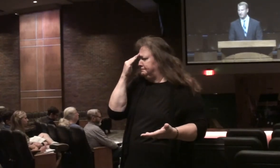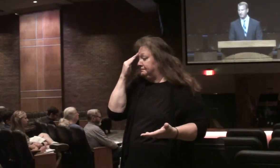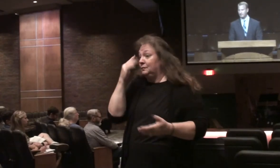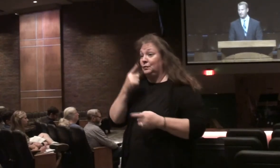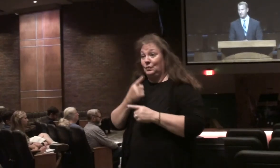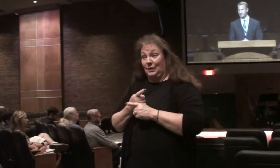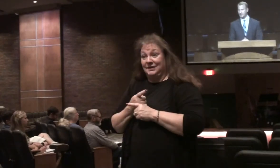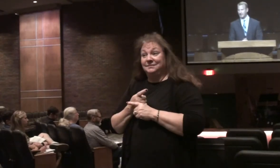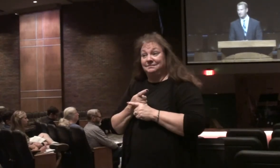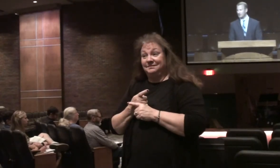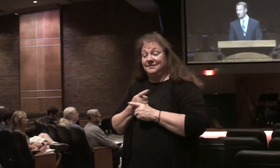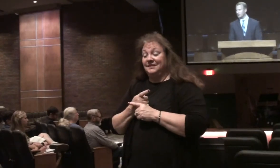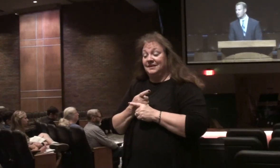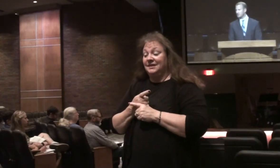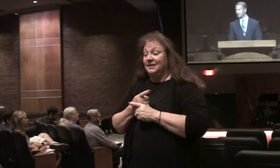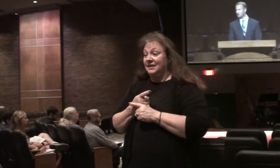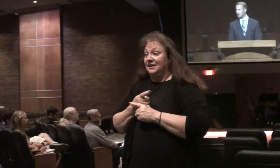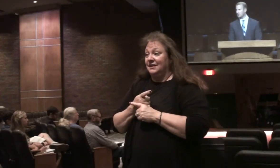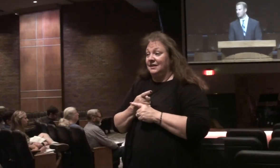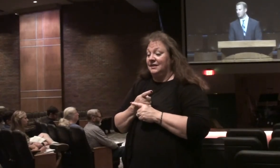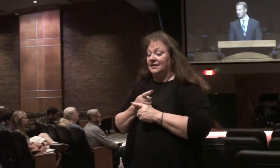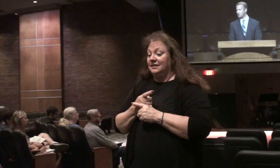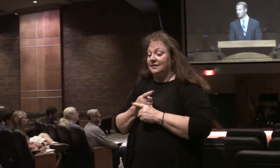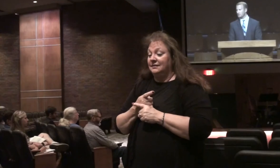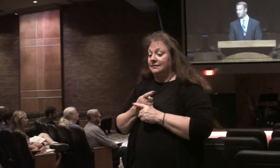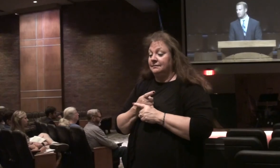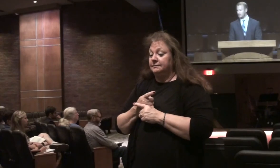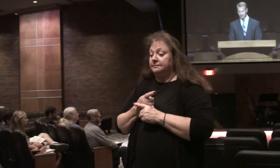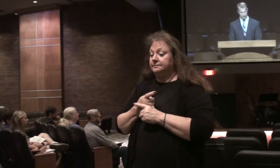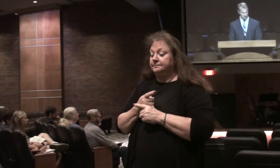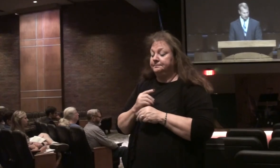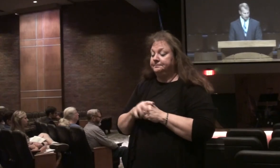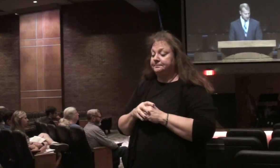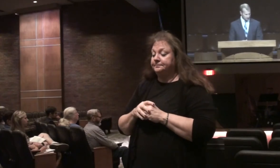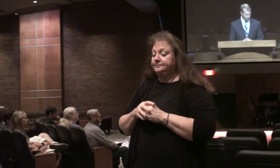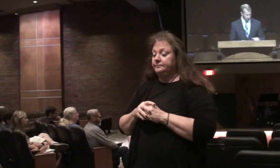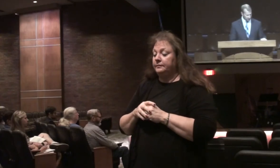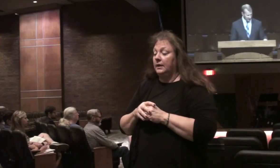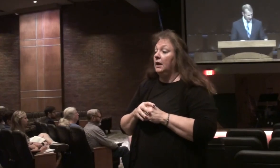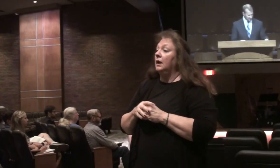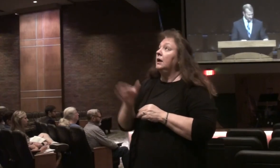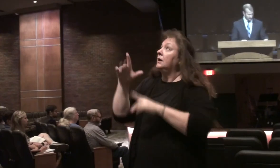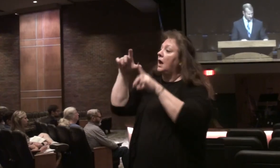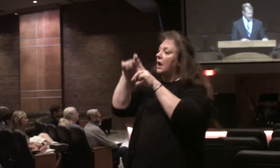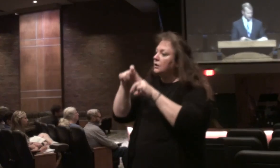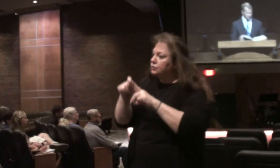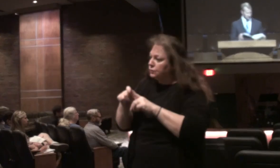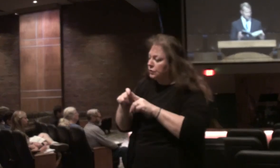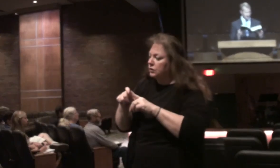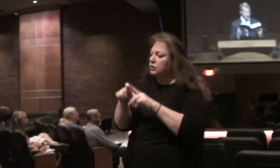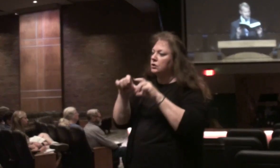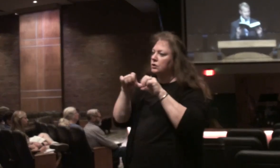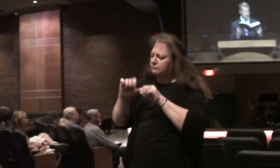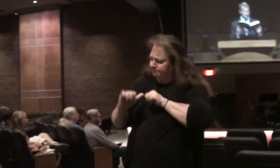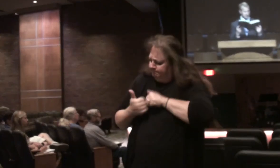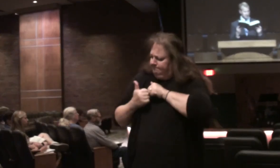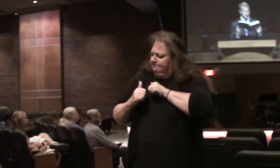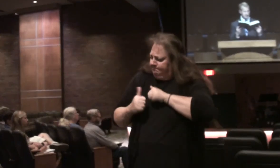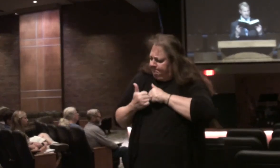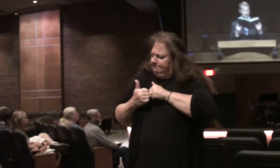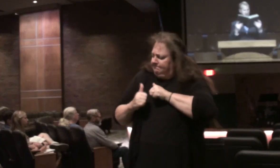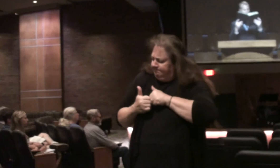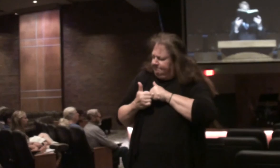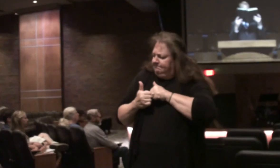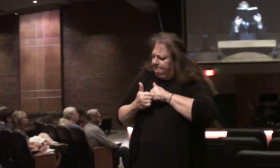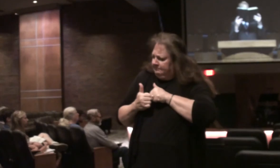us, right? I didn't have anything new to tell you really this morning. But the Word of God needs to continually challenge us, encourage